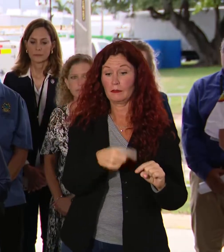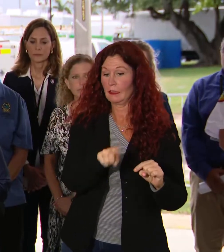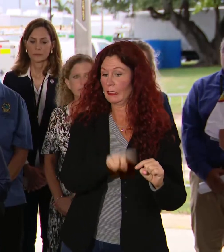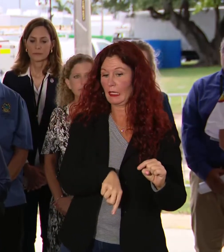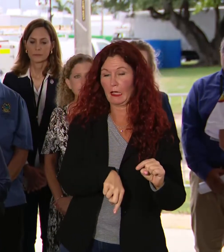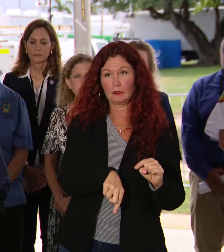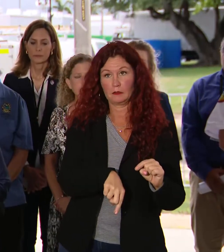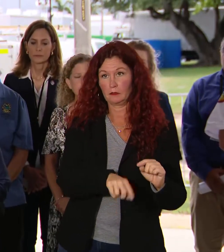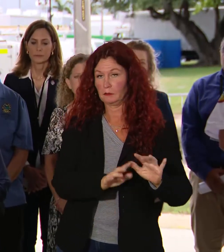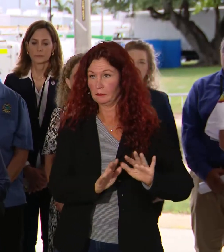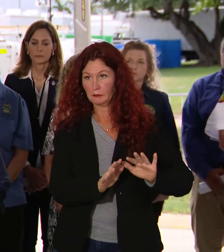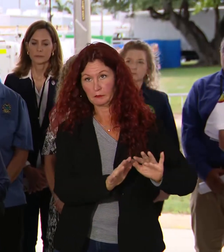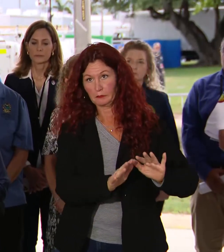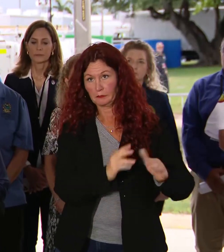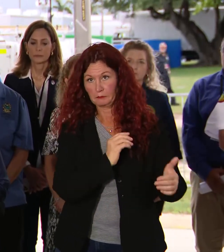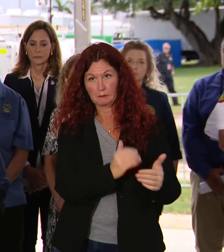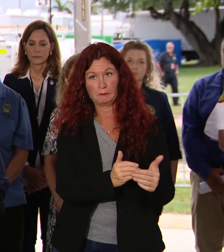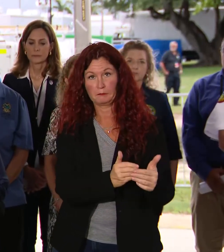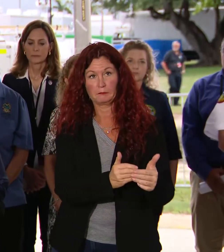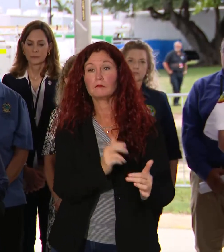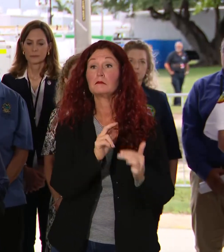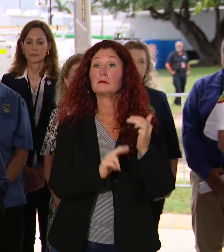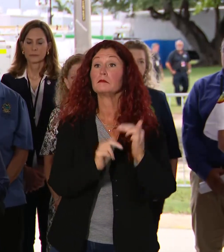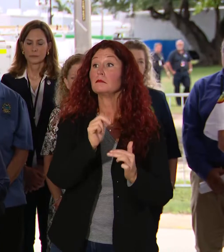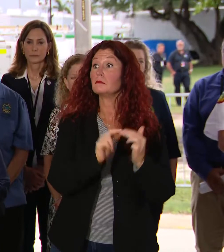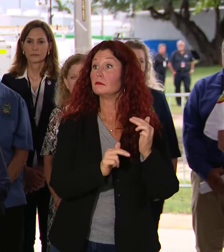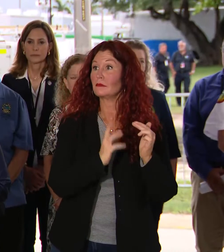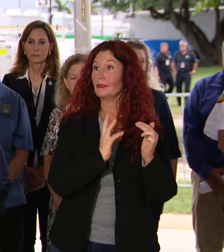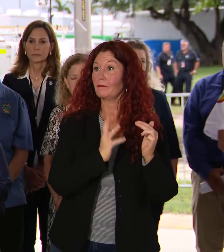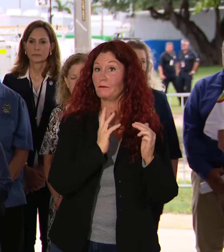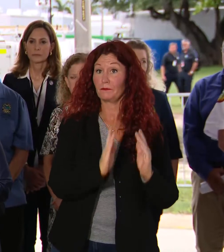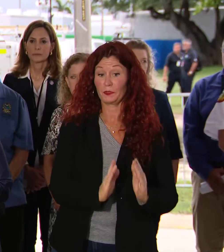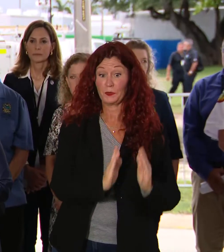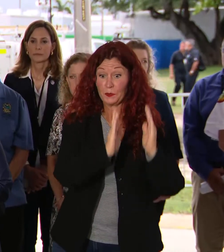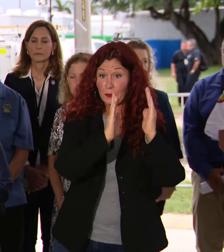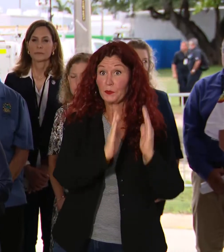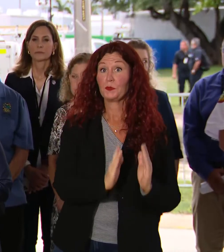continuing to restrict access to the collapse zone.